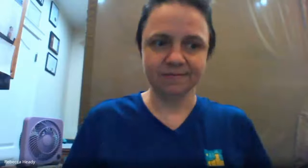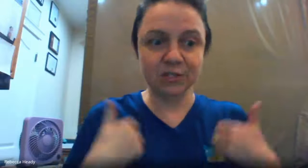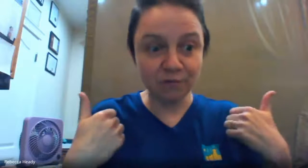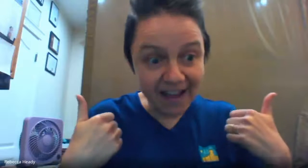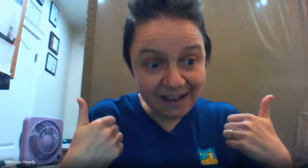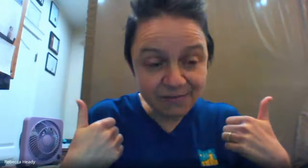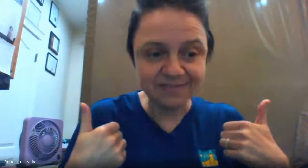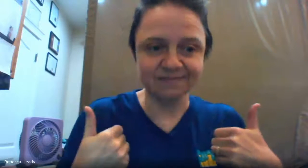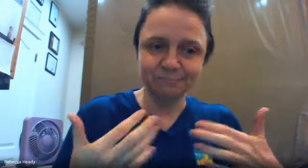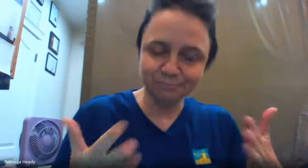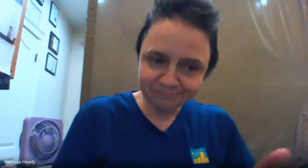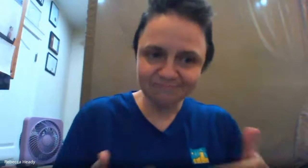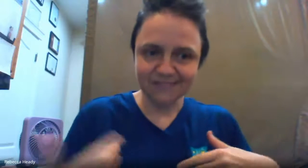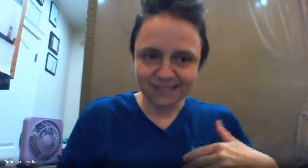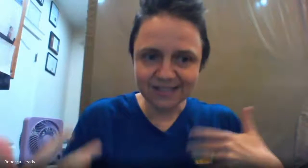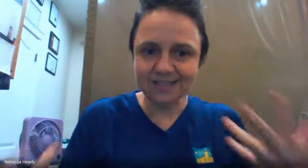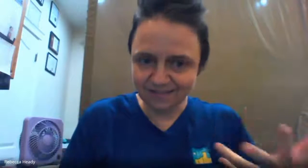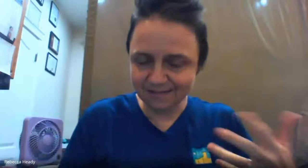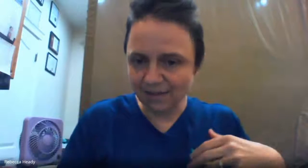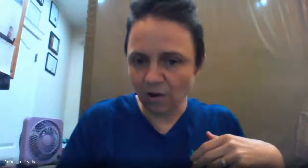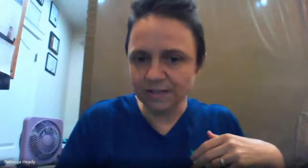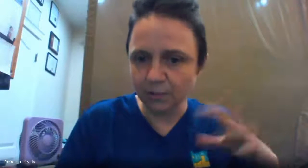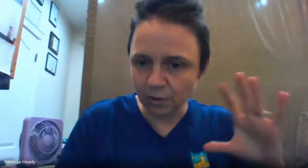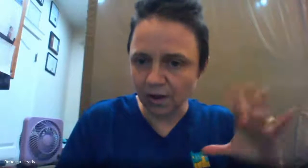survive. It's all similar concepts.